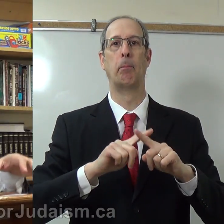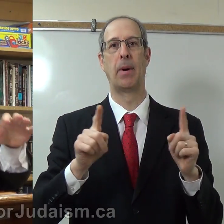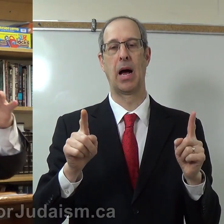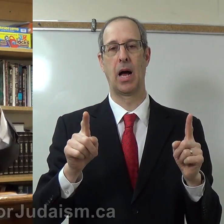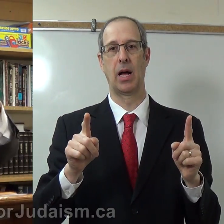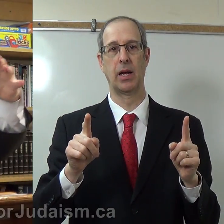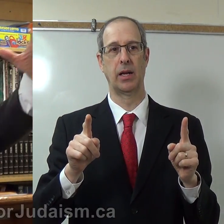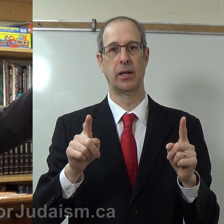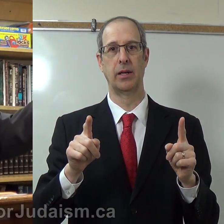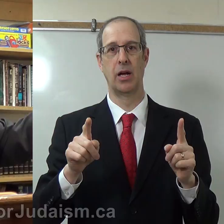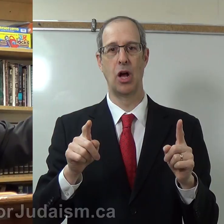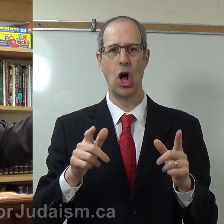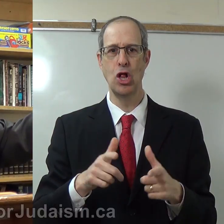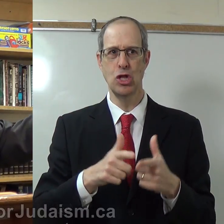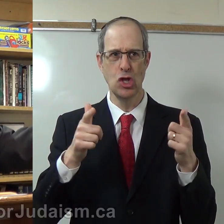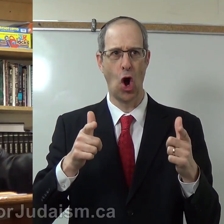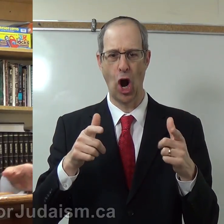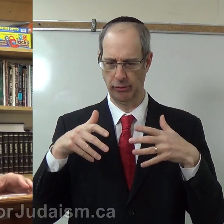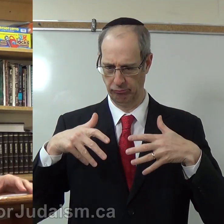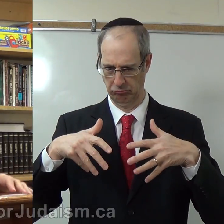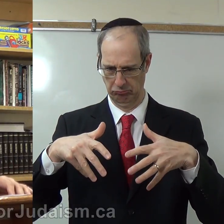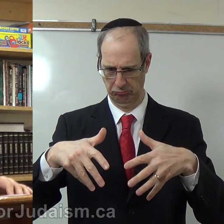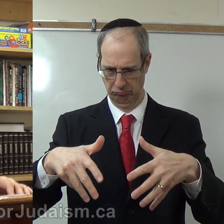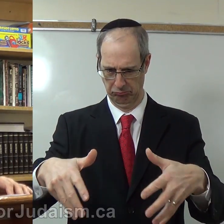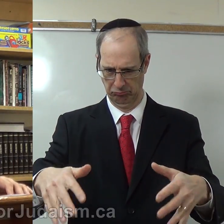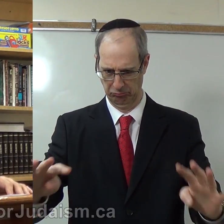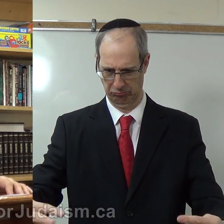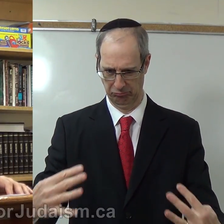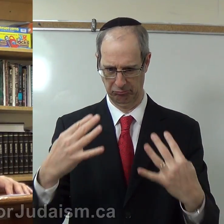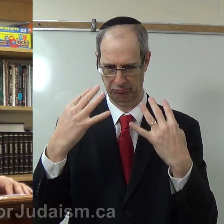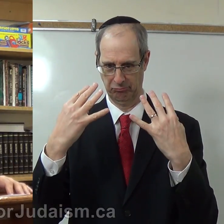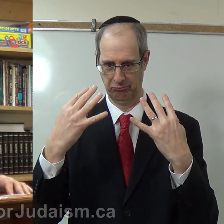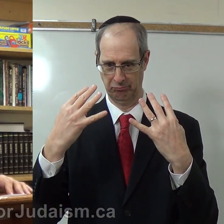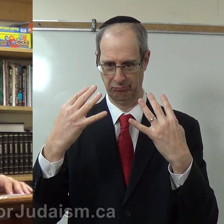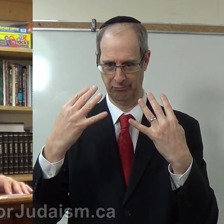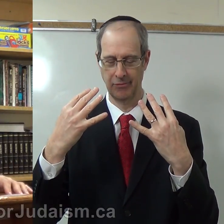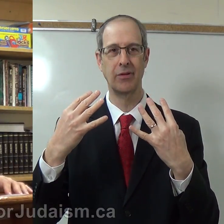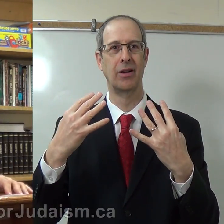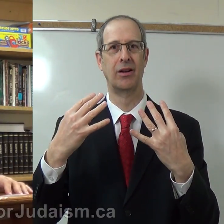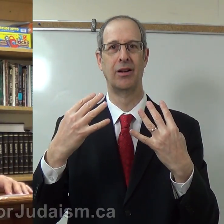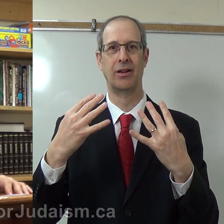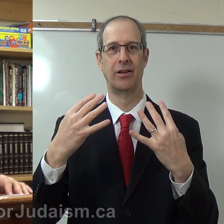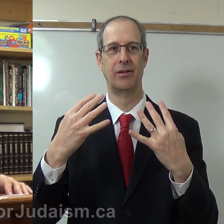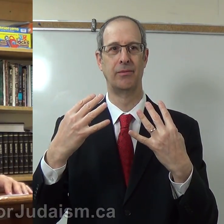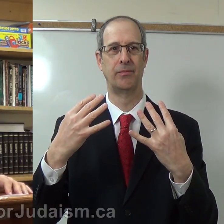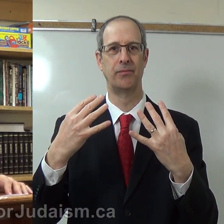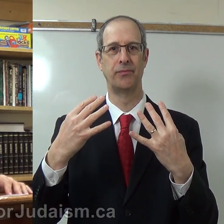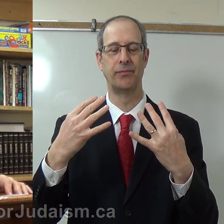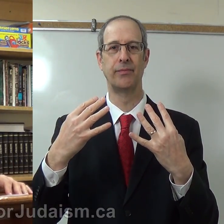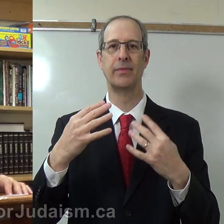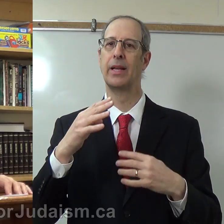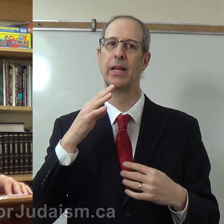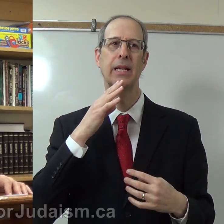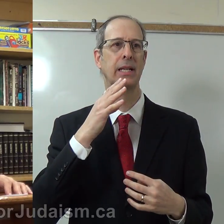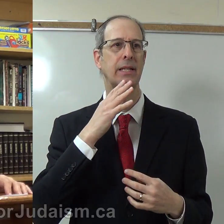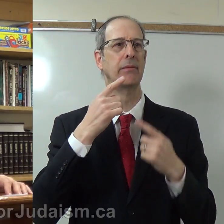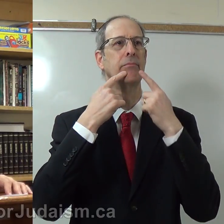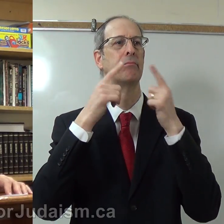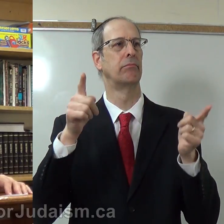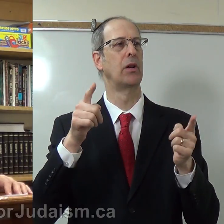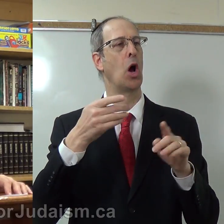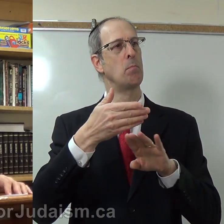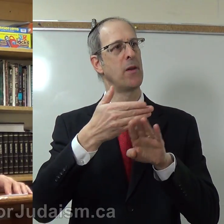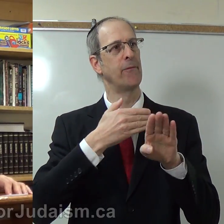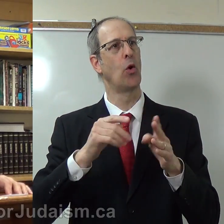when there was a big crowd down below looking at him, he said, before